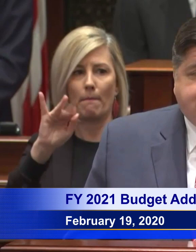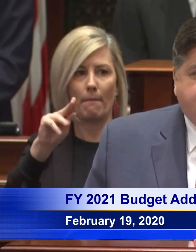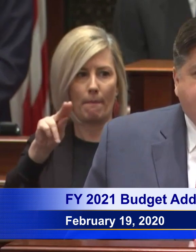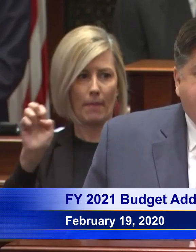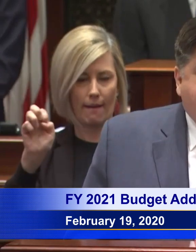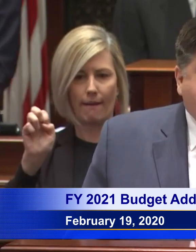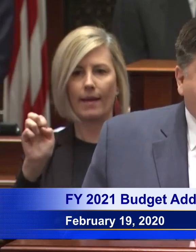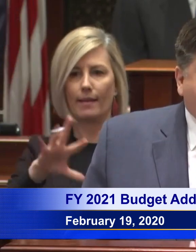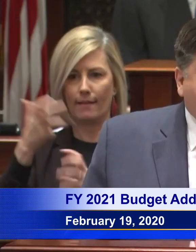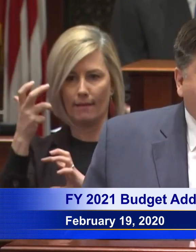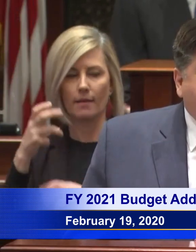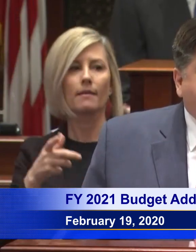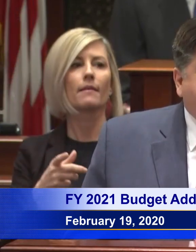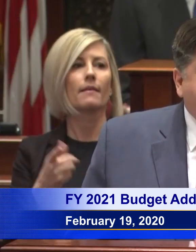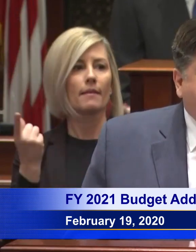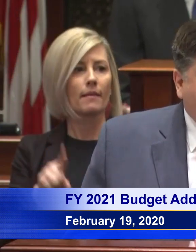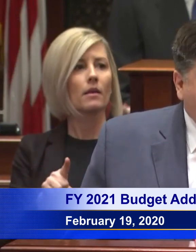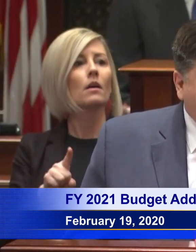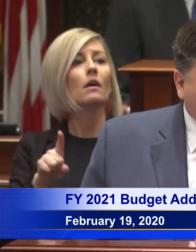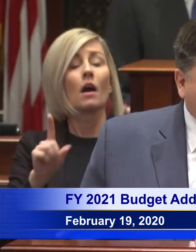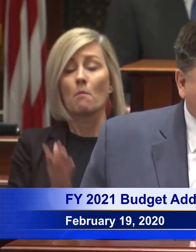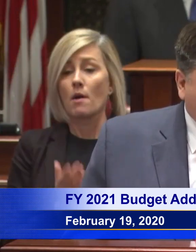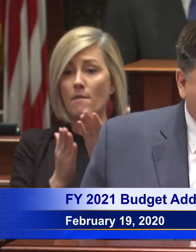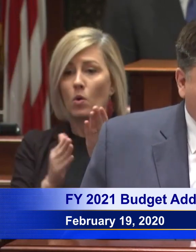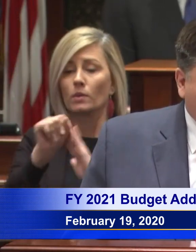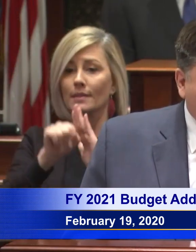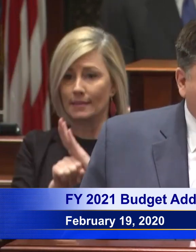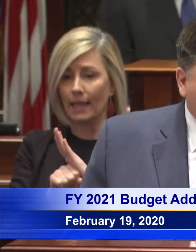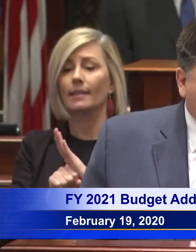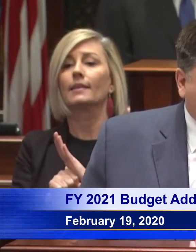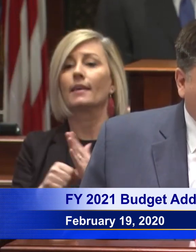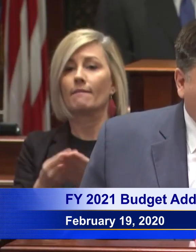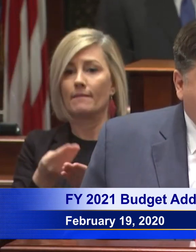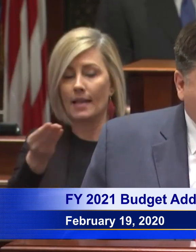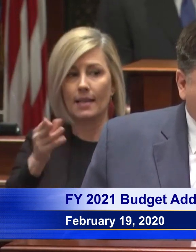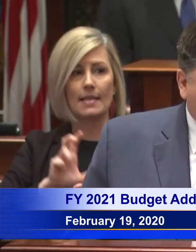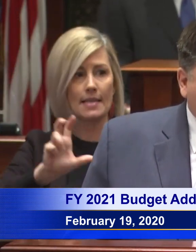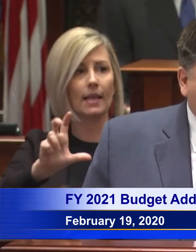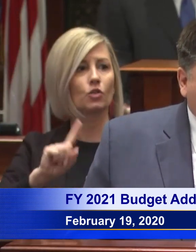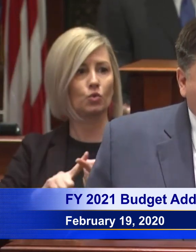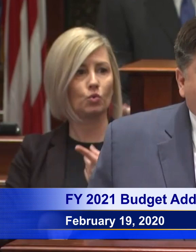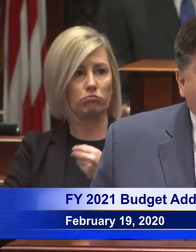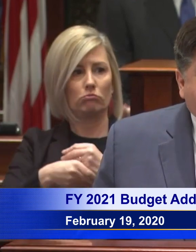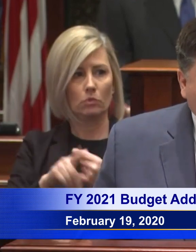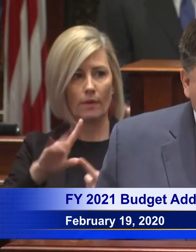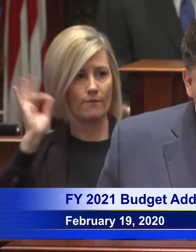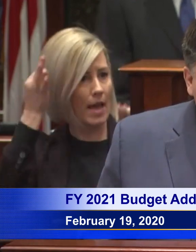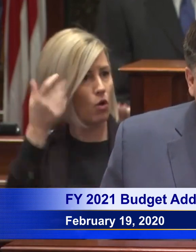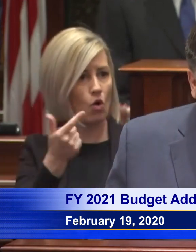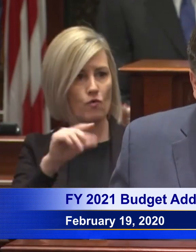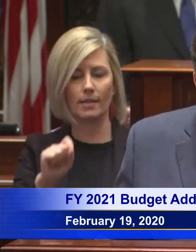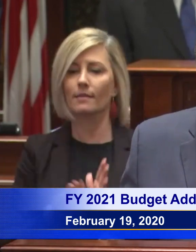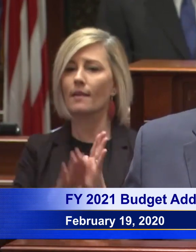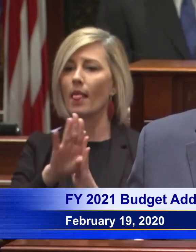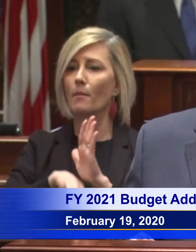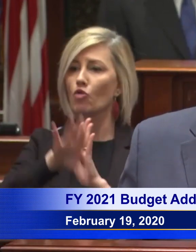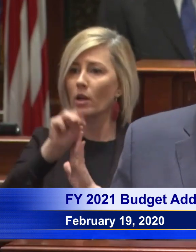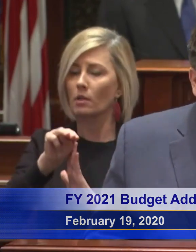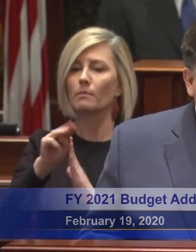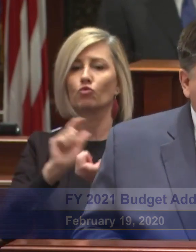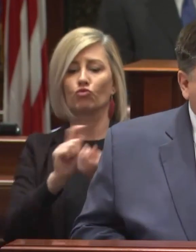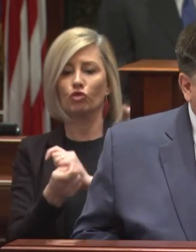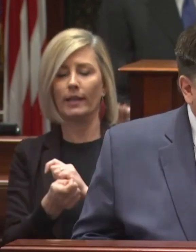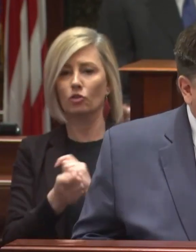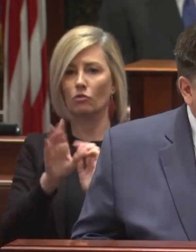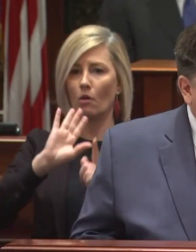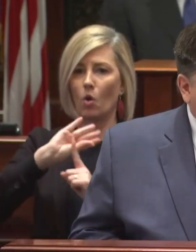tragedy. And I've proposed state funding to supplement the federal grants and develop curriculum to change the